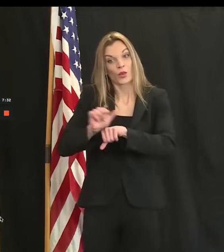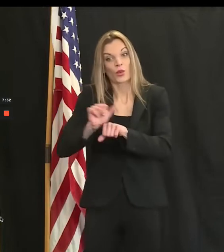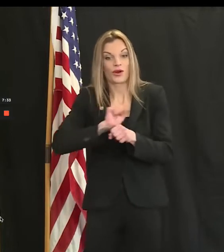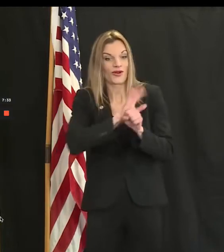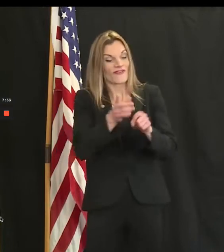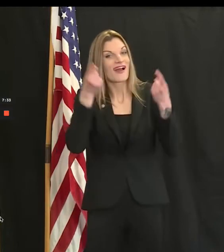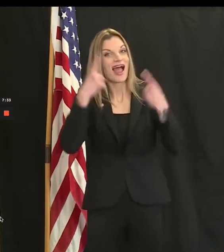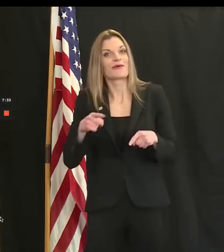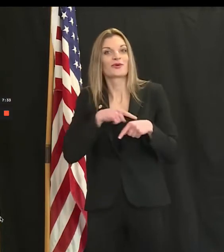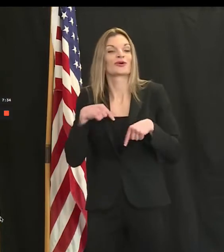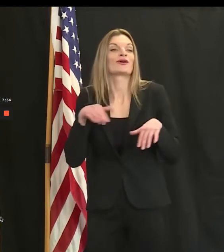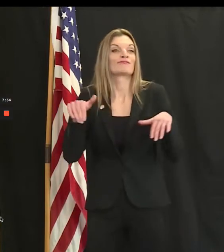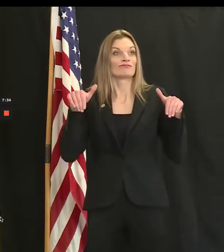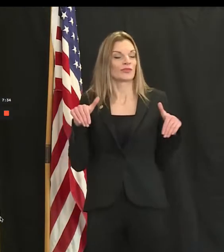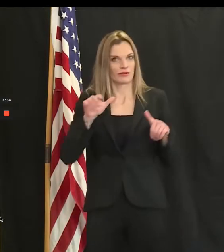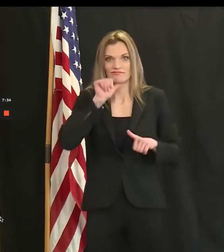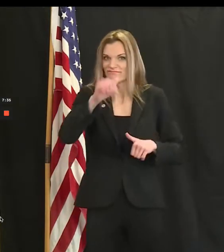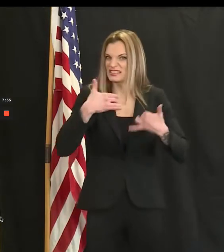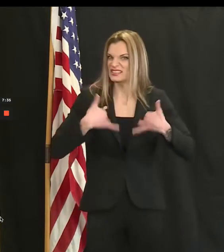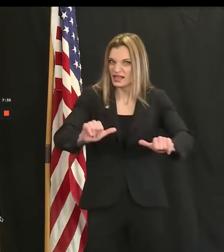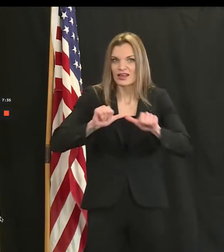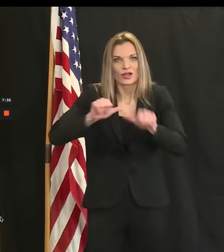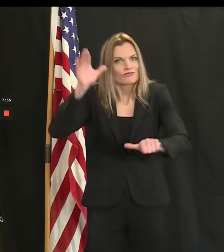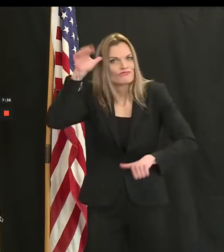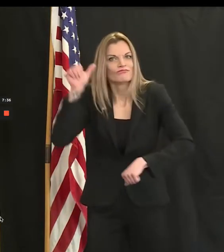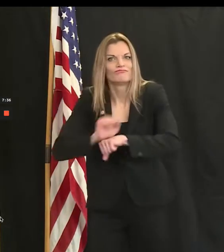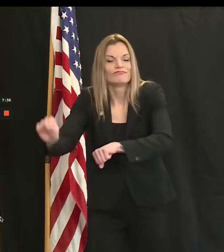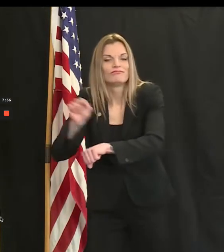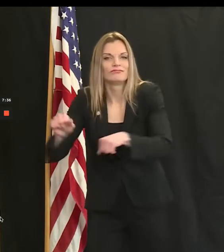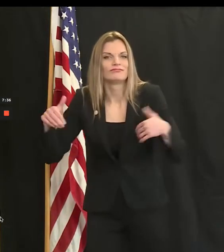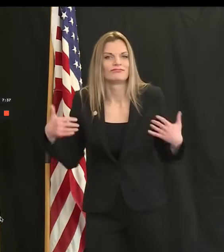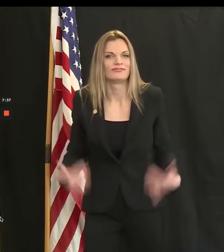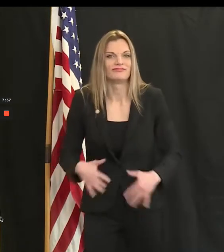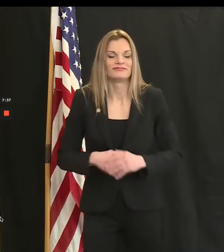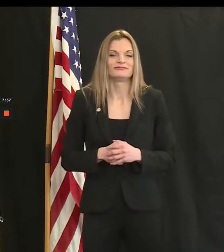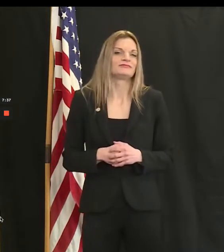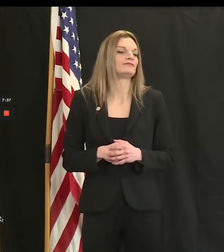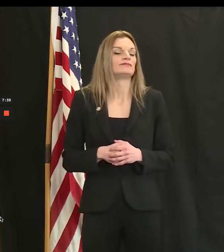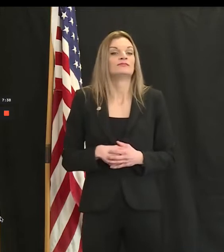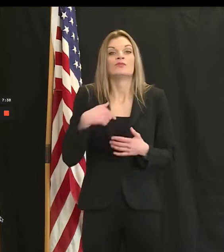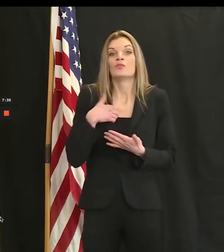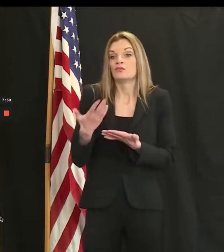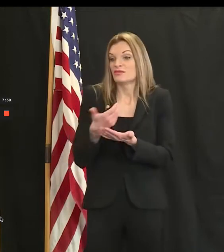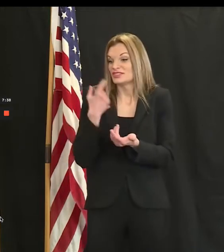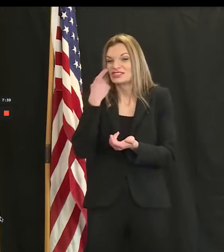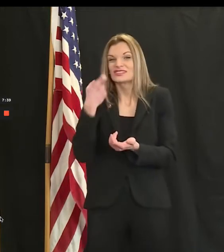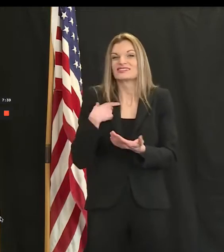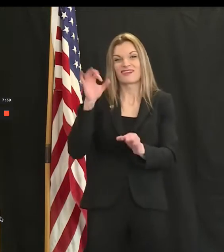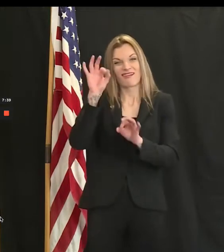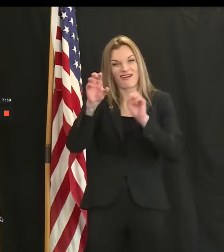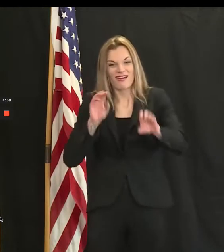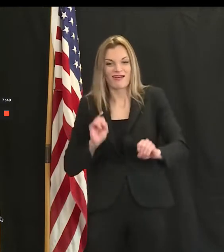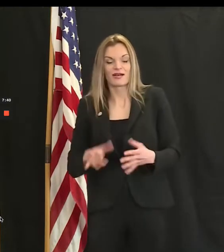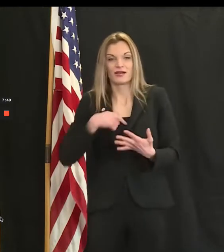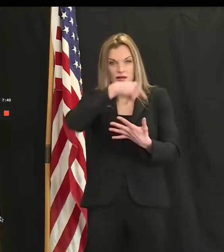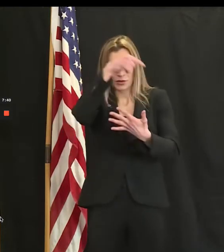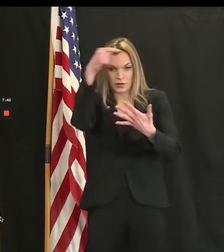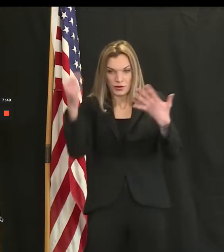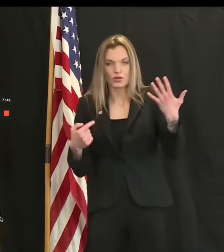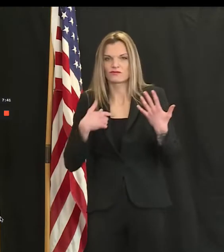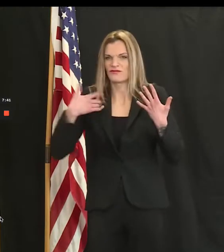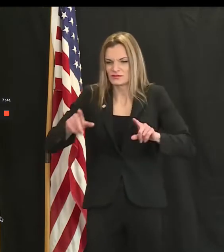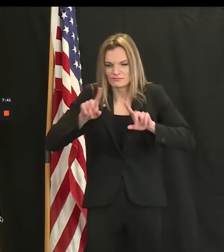pandemic. From the start, this investigation sought to utilize any and all of the resources that I just spoke about that could give